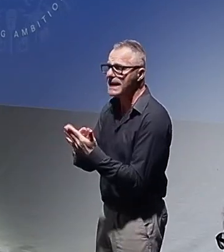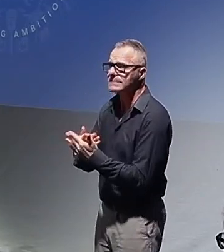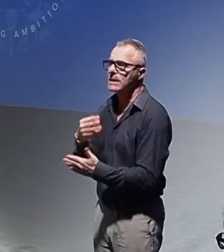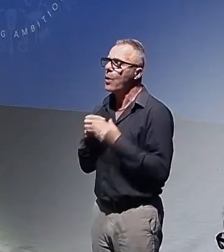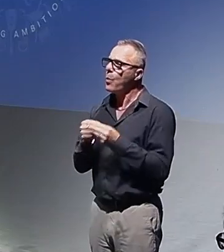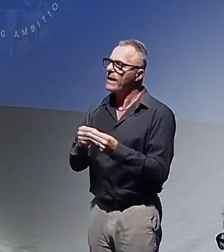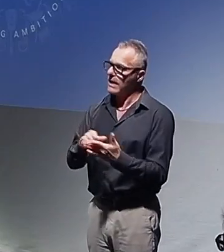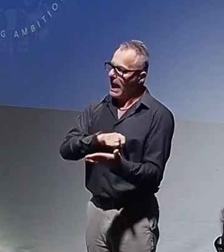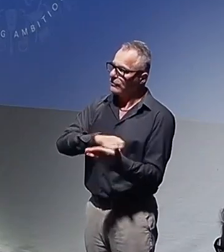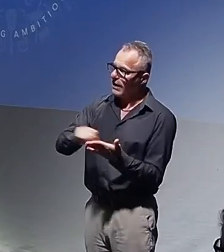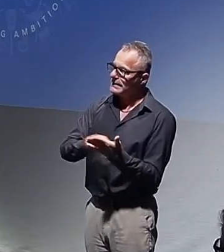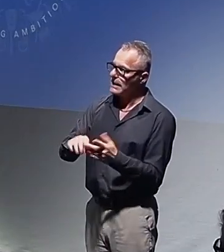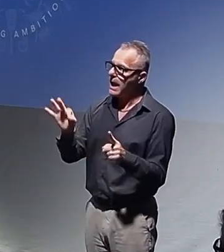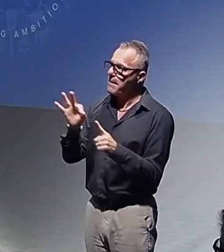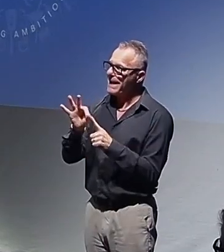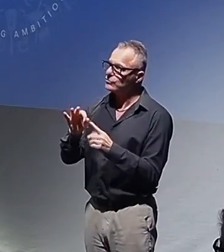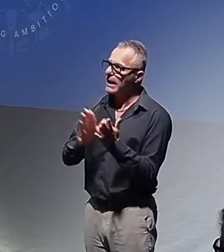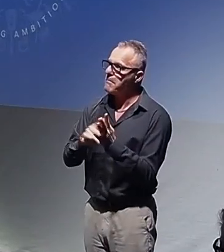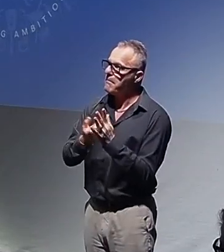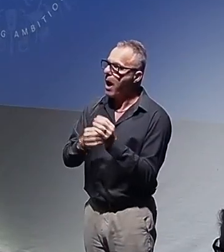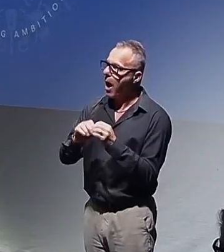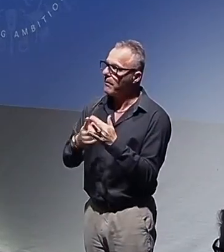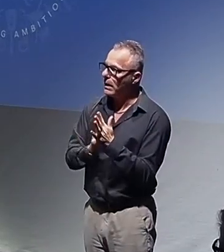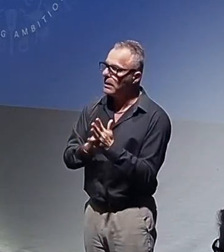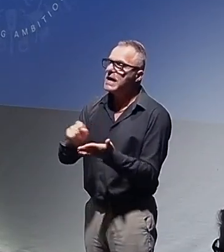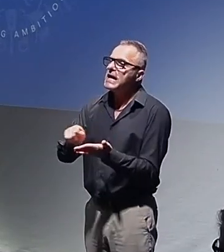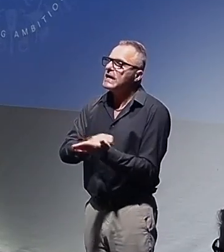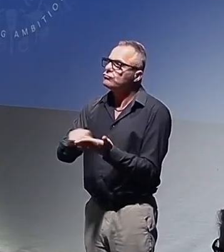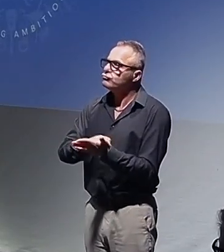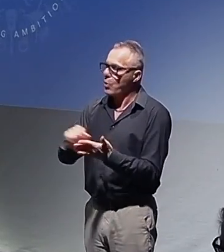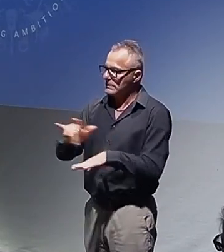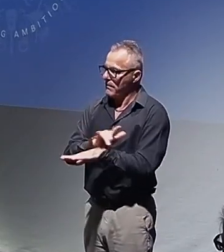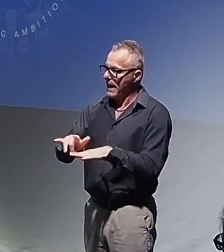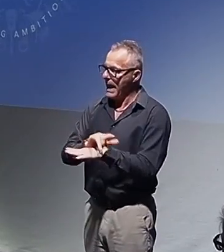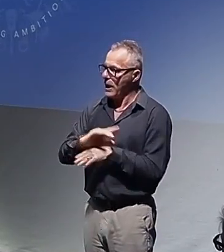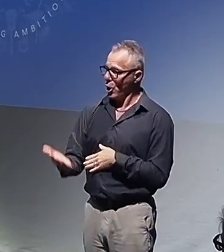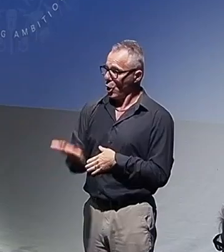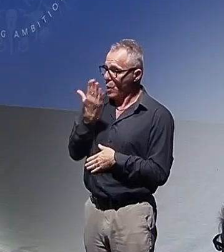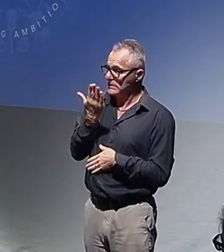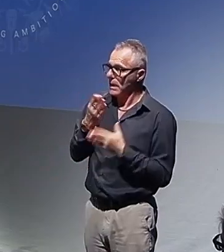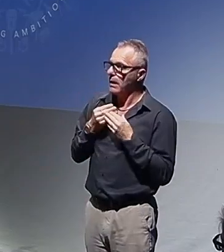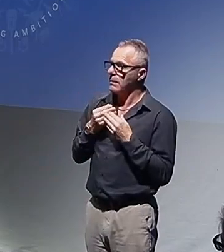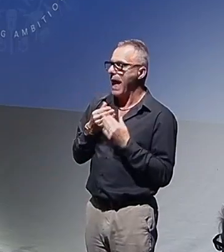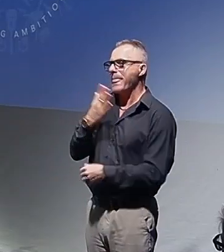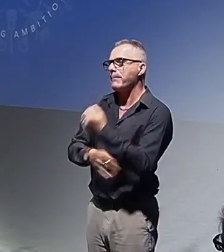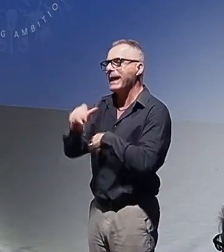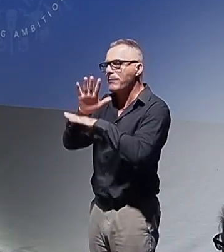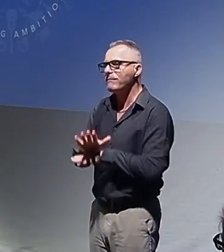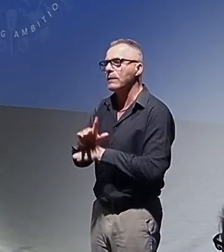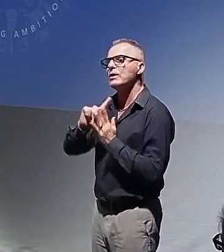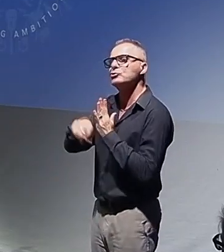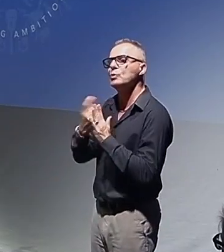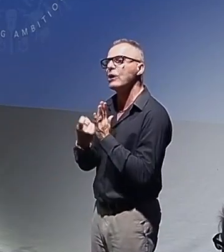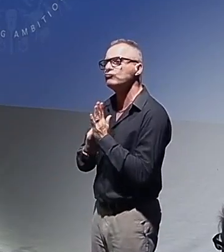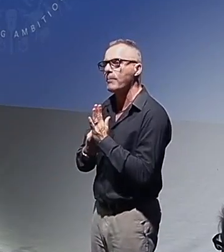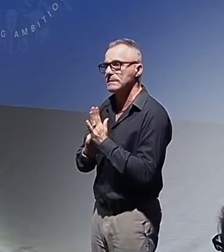Patrick Marber, and he'd written a play called Closer, which then became a film with Julia Roberts and Clive Owen and Jude Law and Natalie Portman.